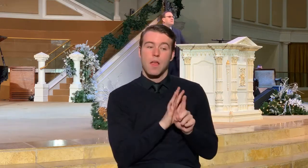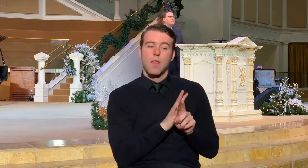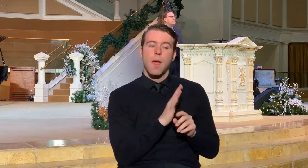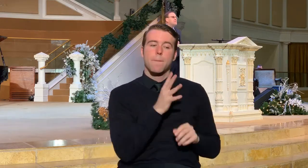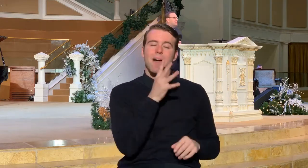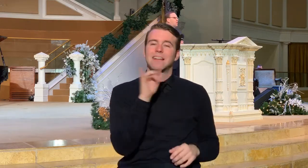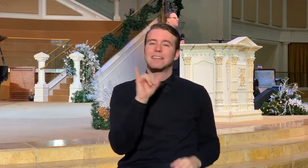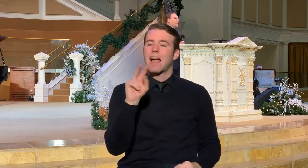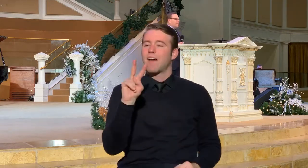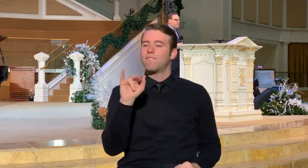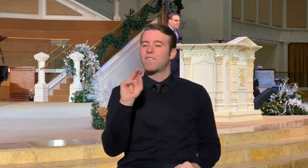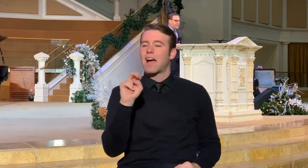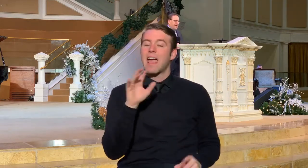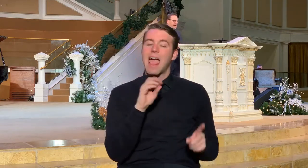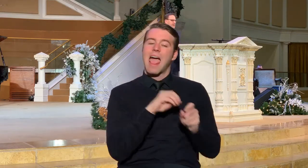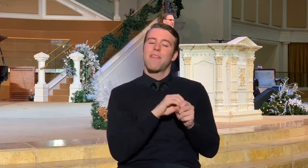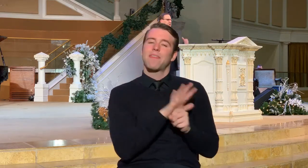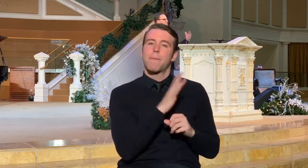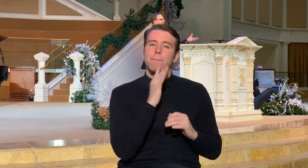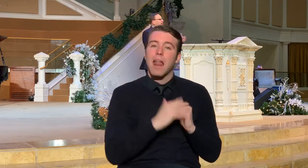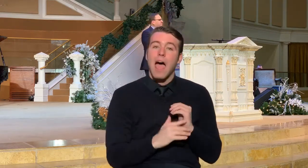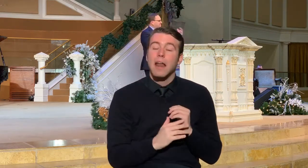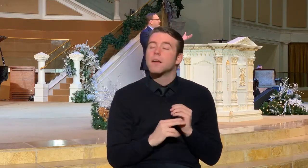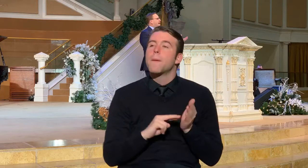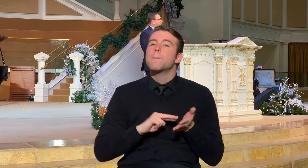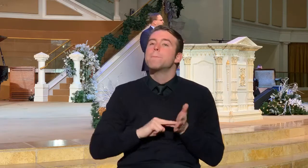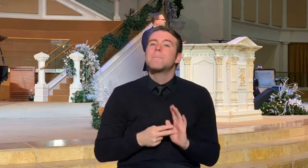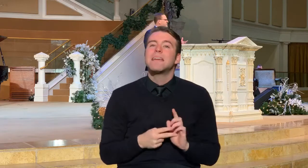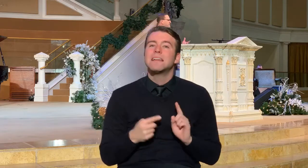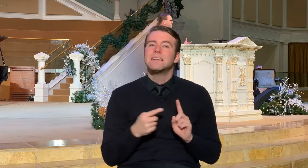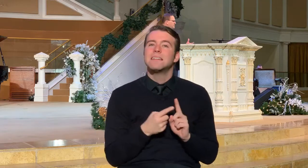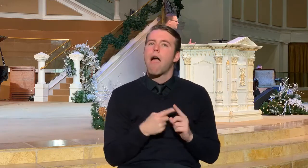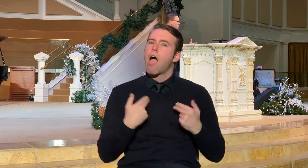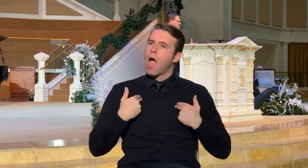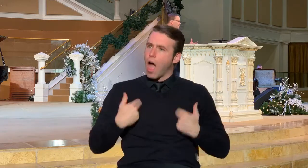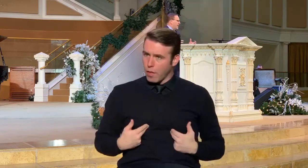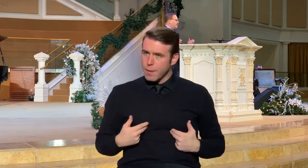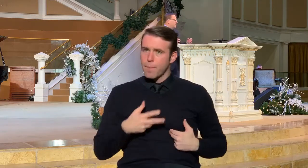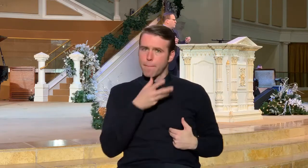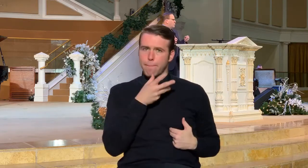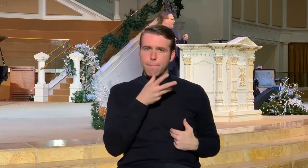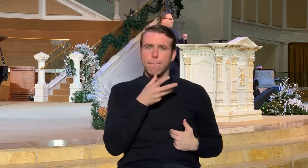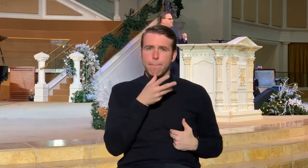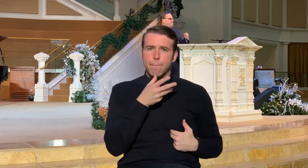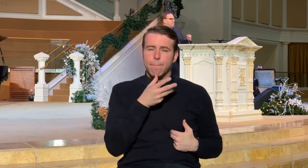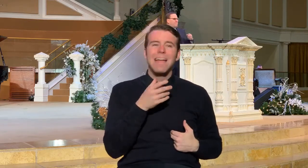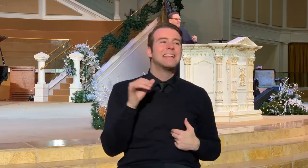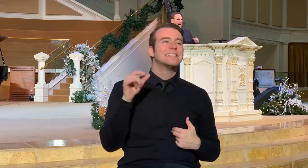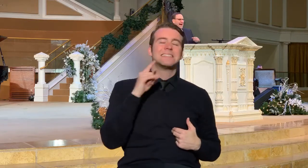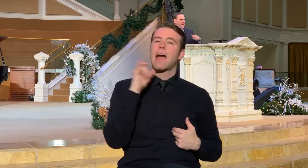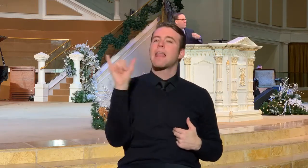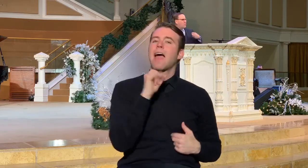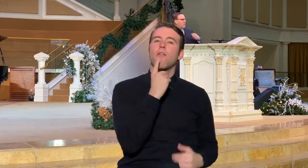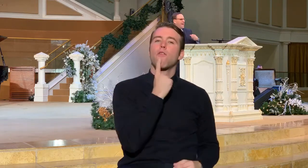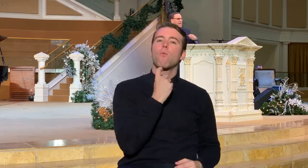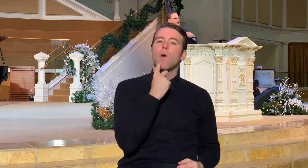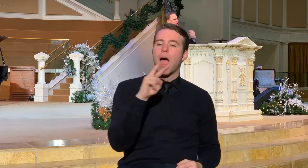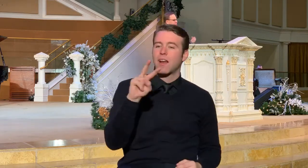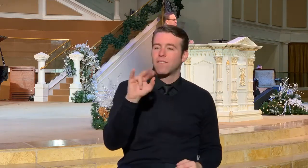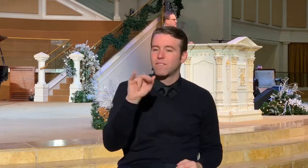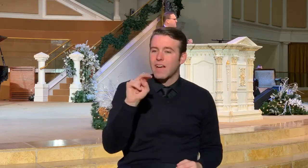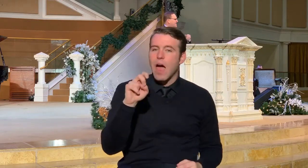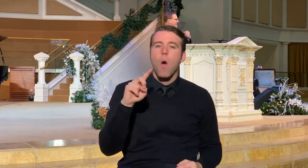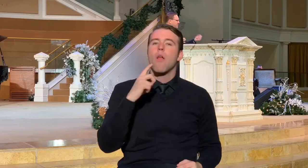blood." Old English to say she was a healthy vine. Like the red vine or the